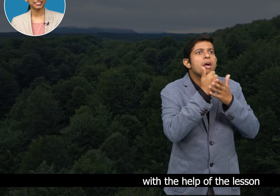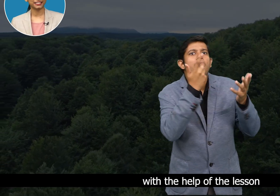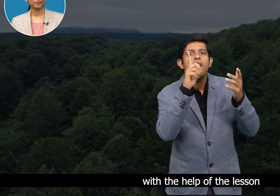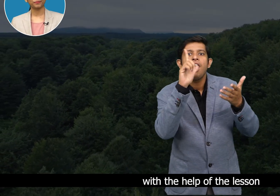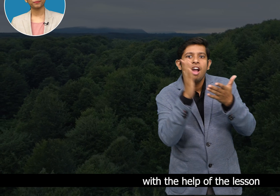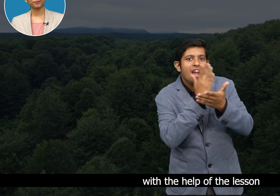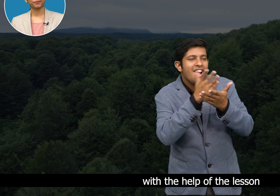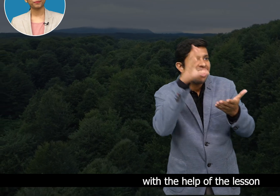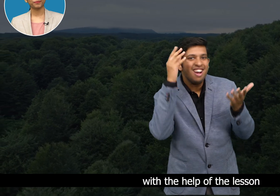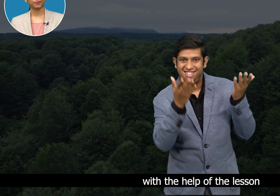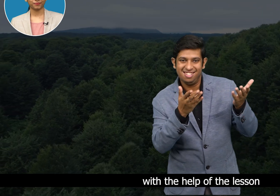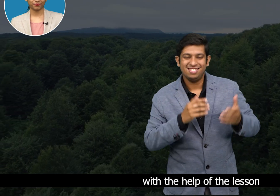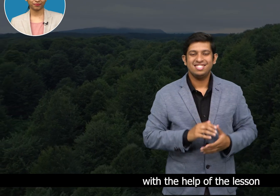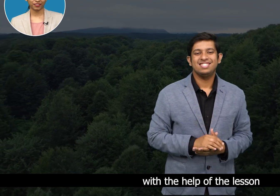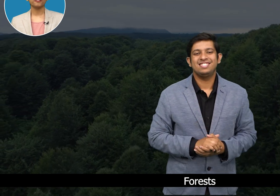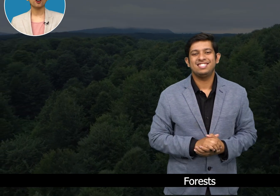the lesson.